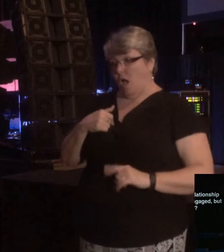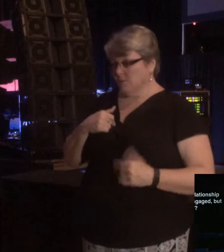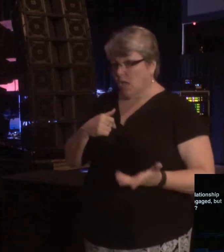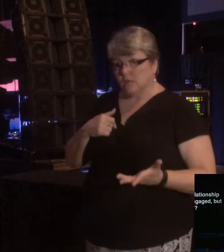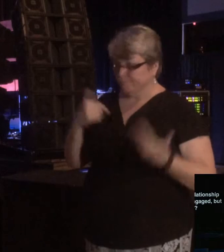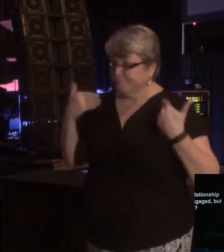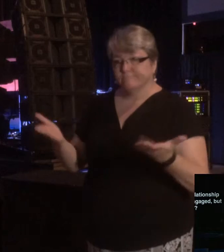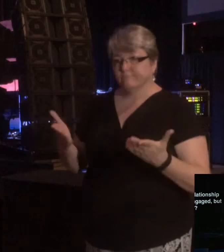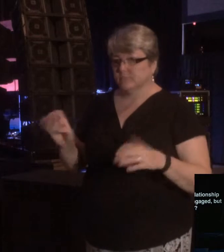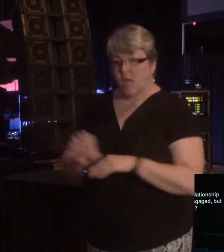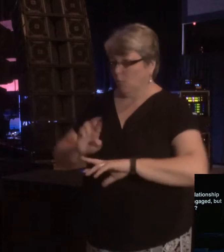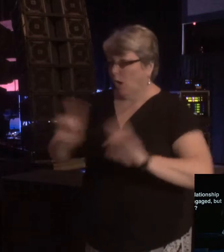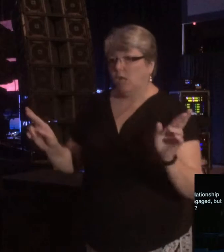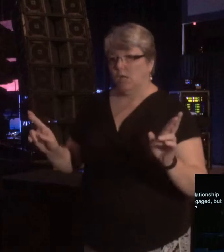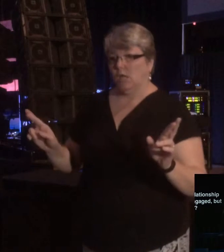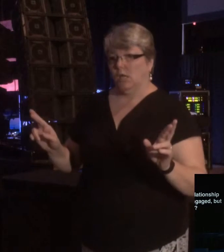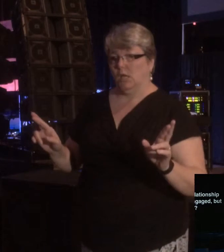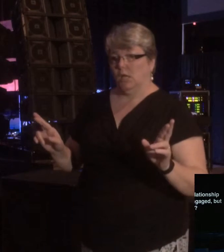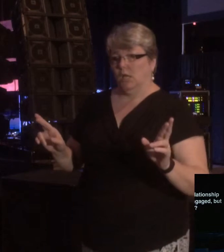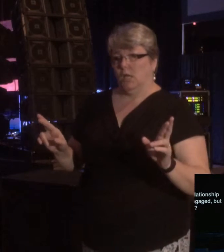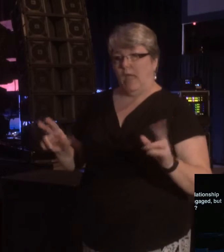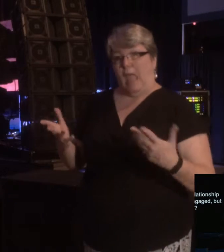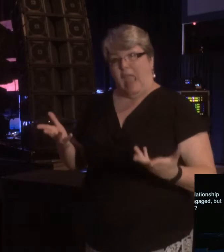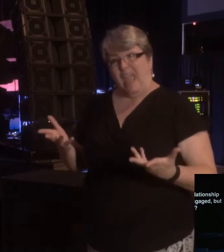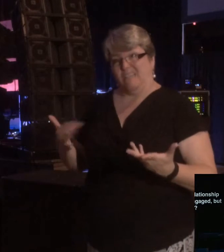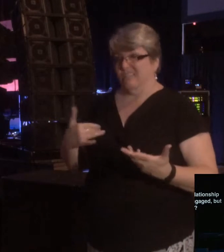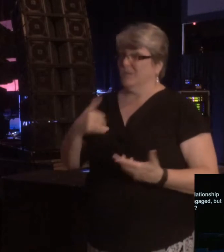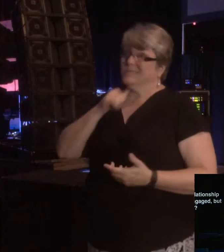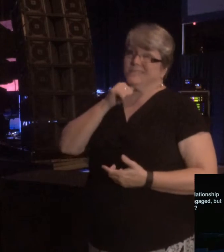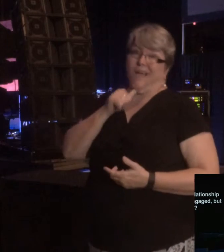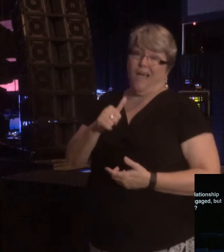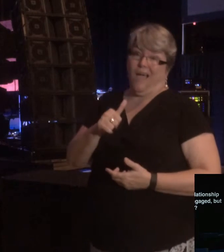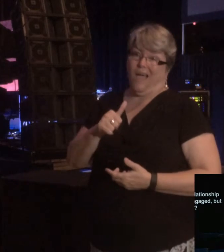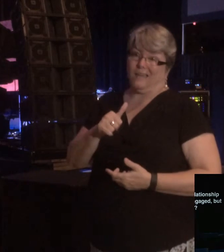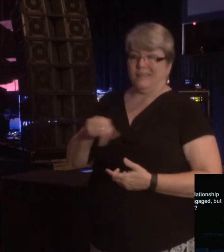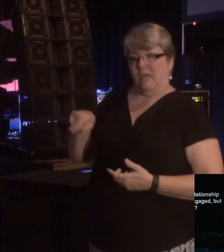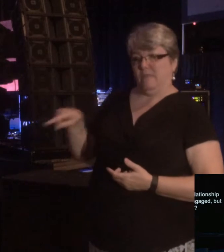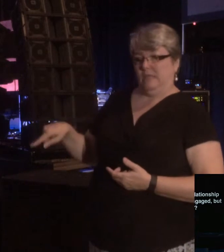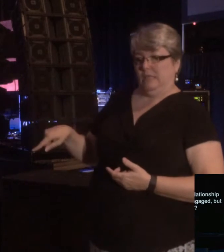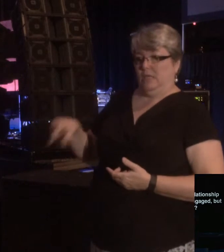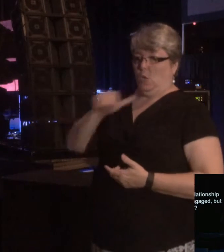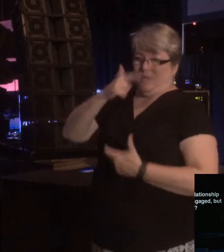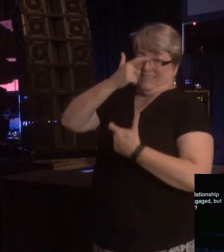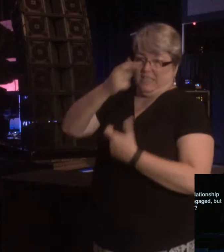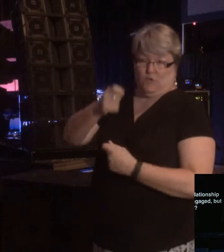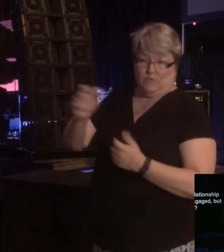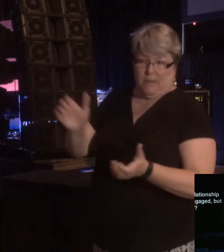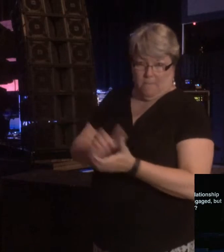relationships? So we've been talking a lot about dating. What about the people that don't live in the same city?